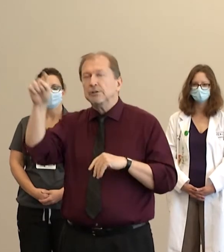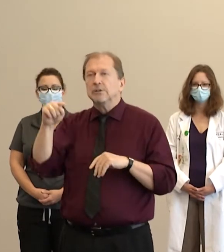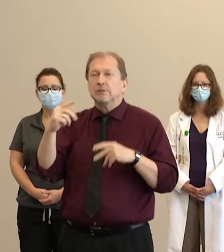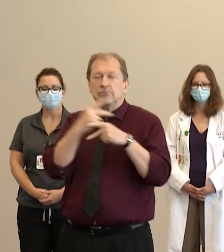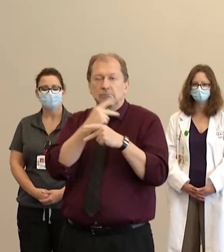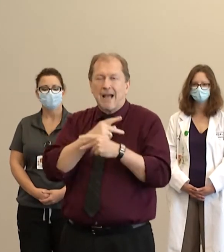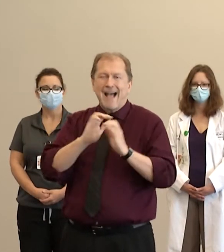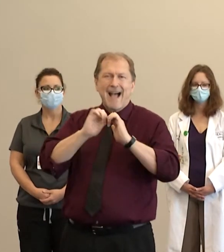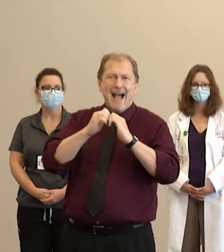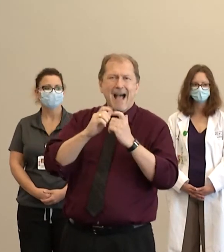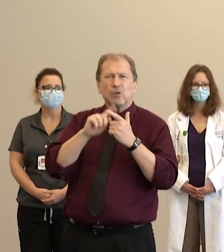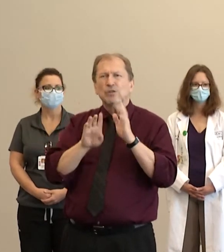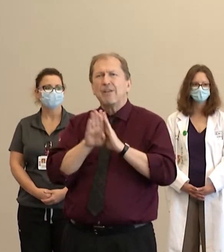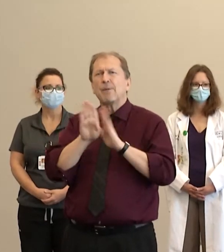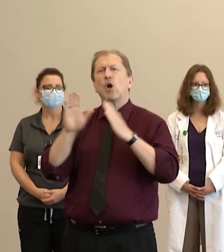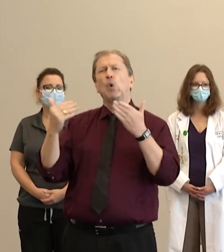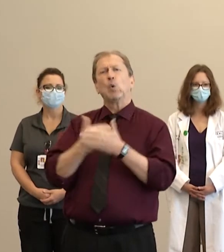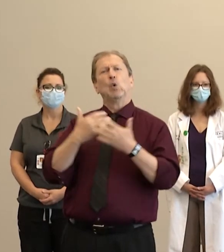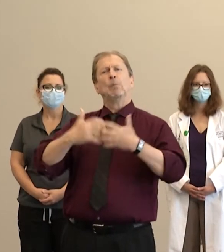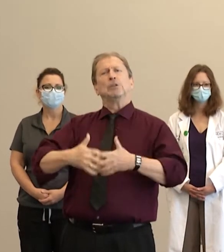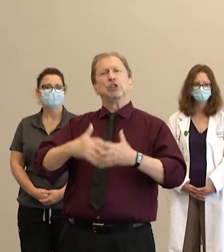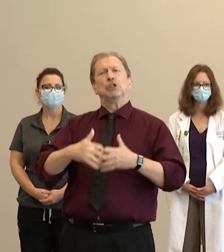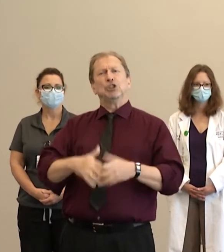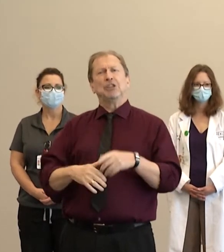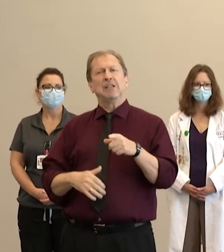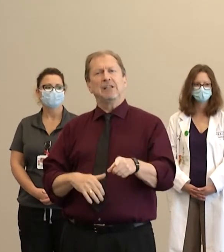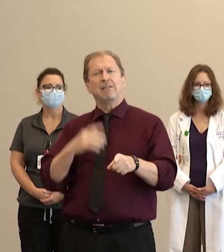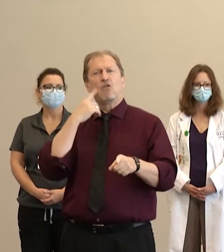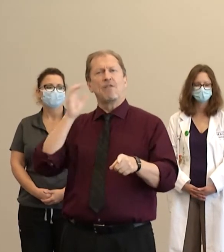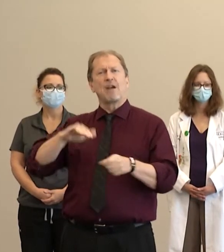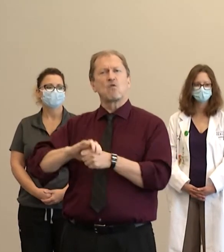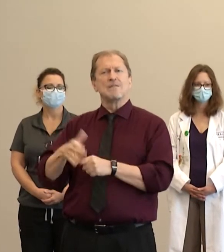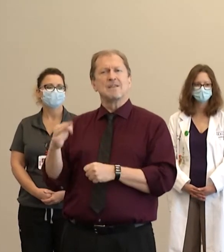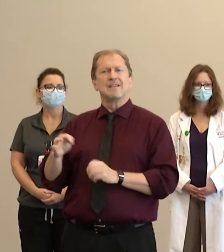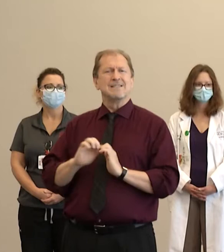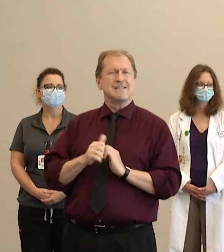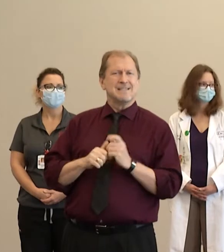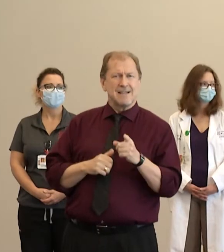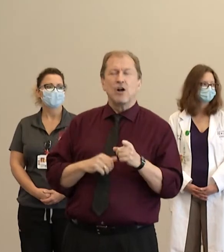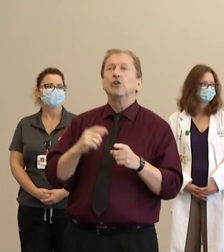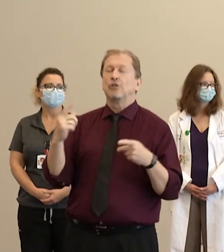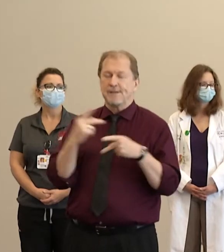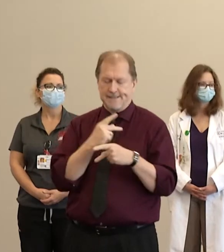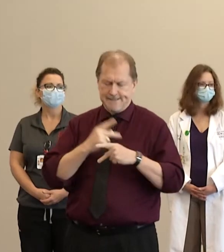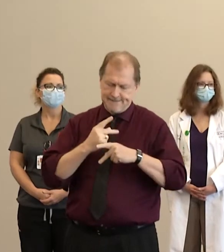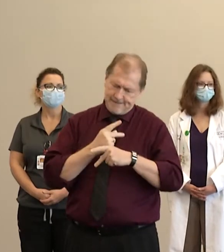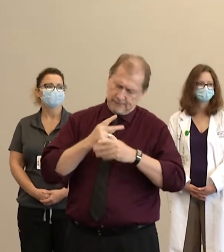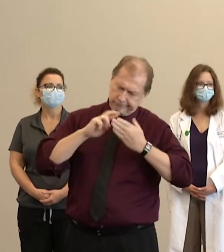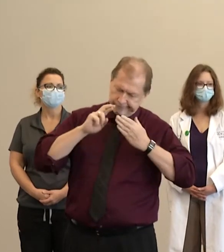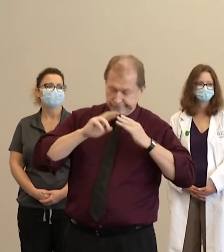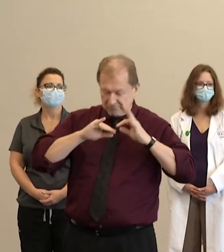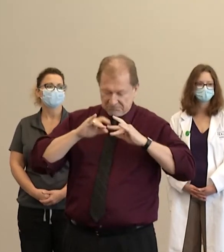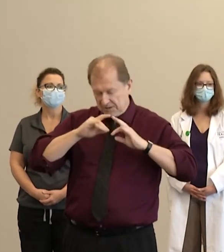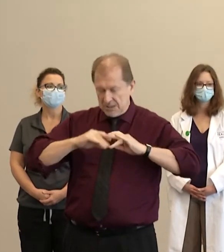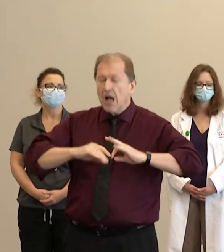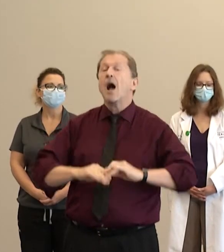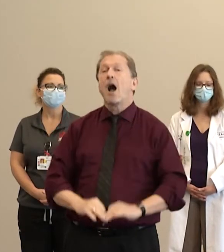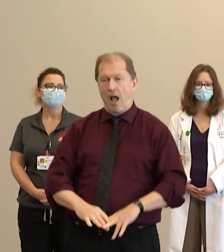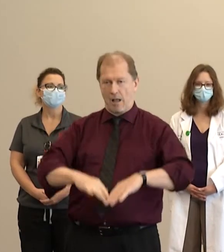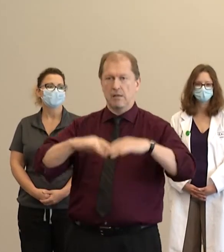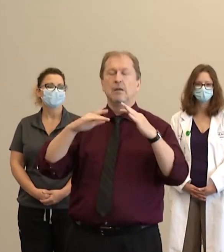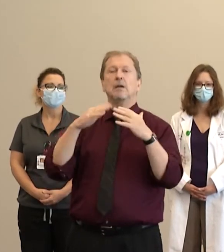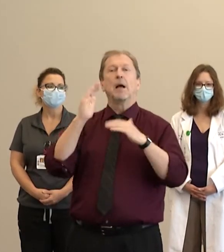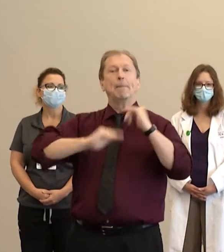a low-cost and efficient way to build much-needed ventilators. This ventilator, which again is in the